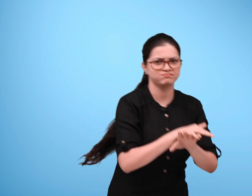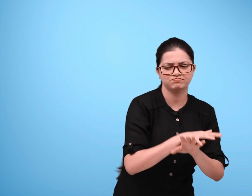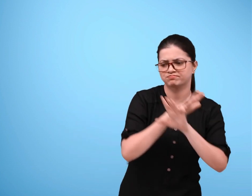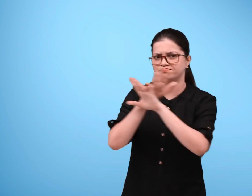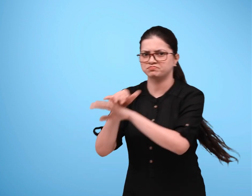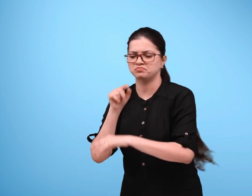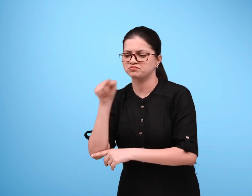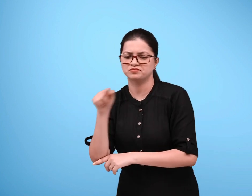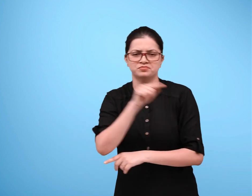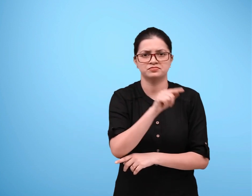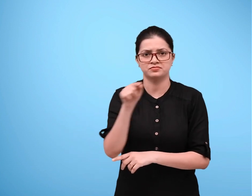flower,